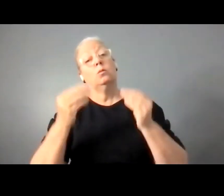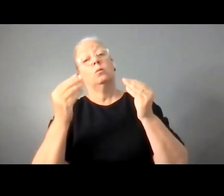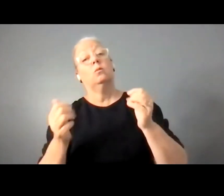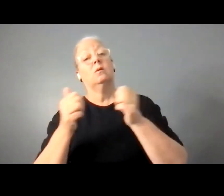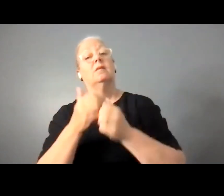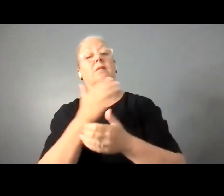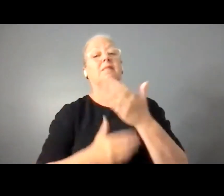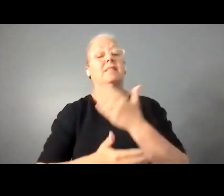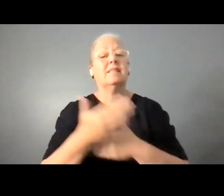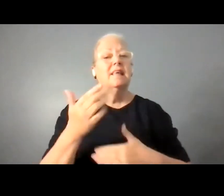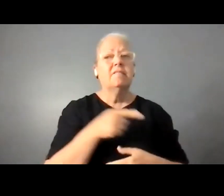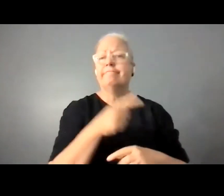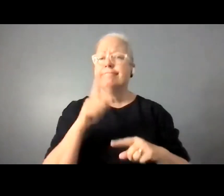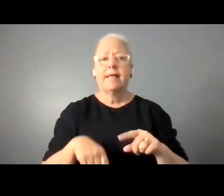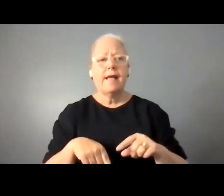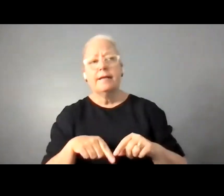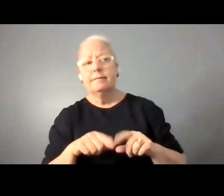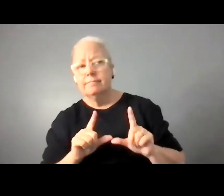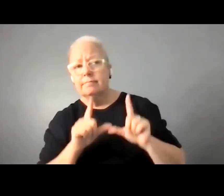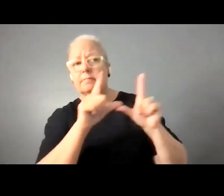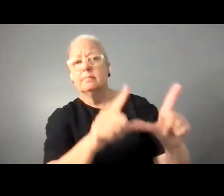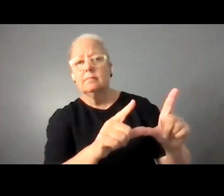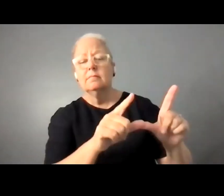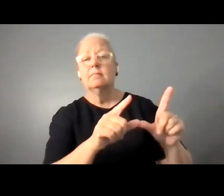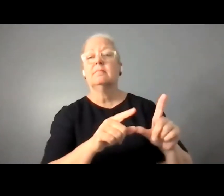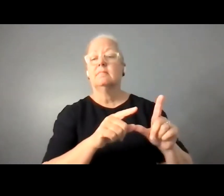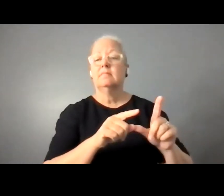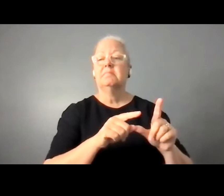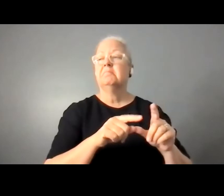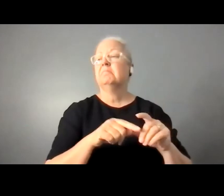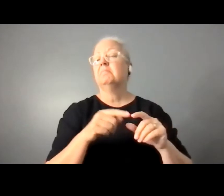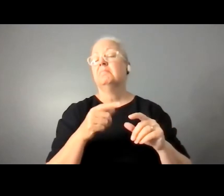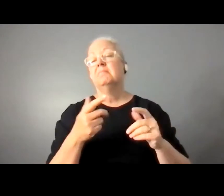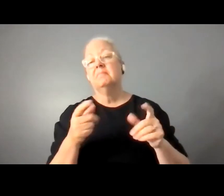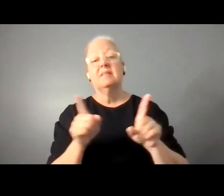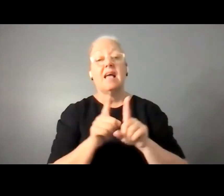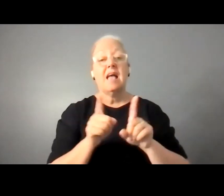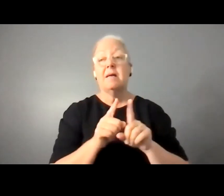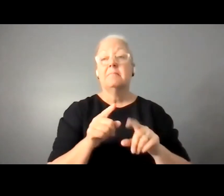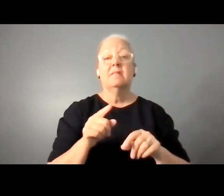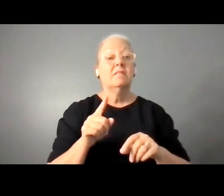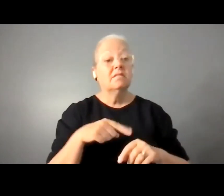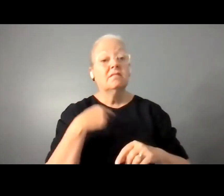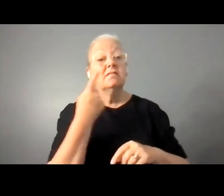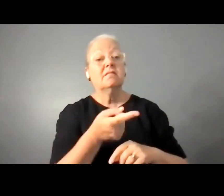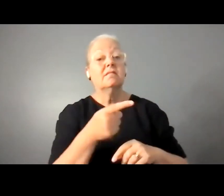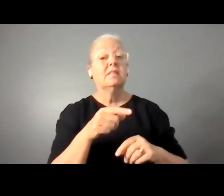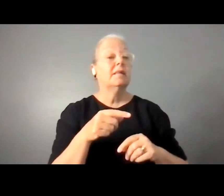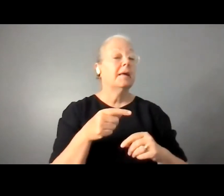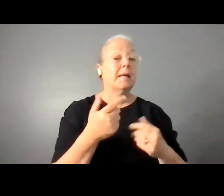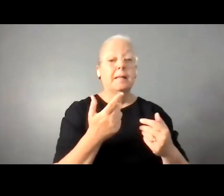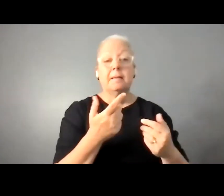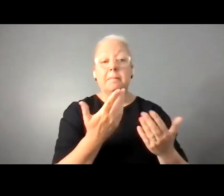attend, especially we get the communication at the last meeting, leading us not to